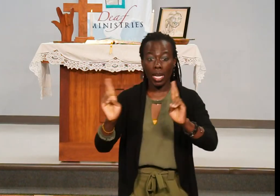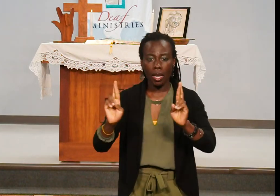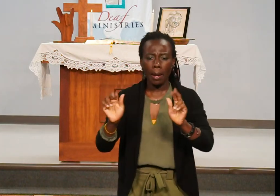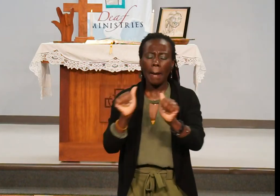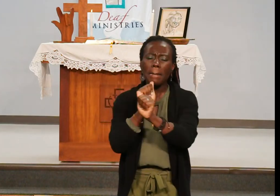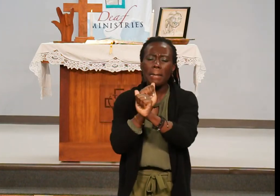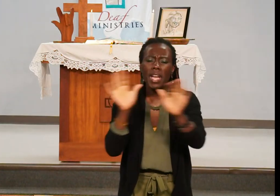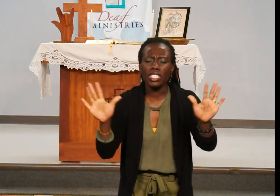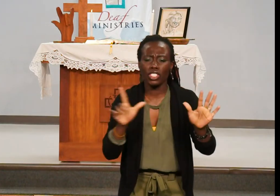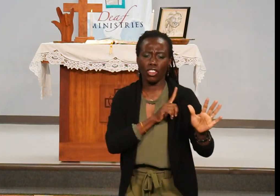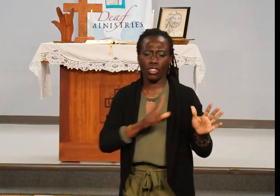morning.